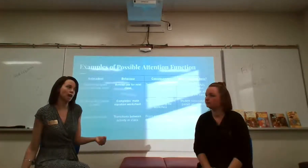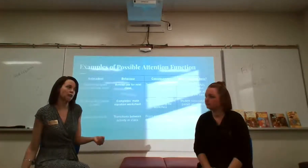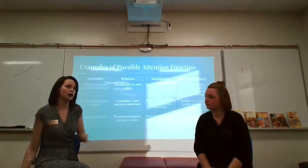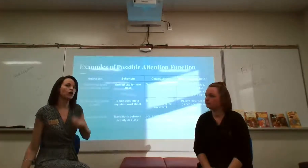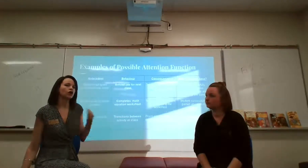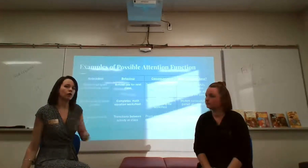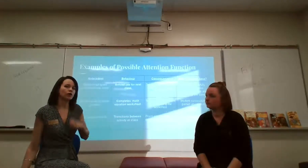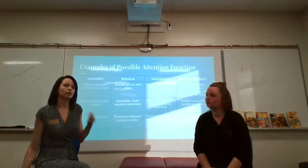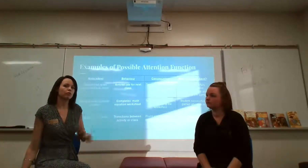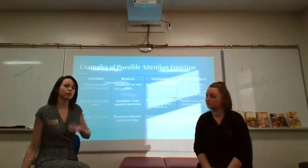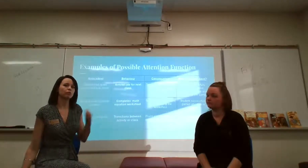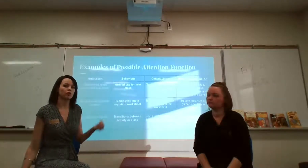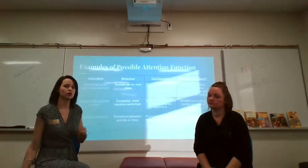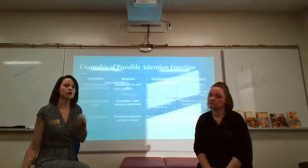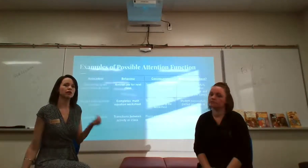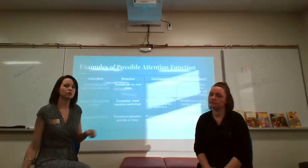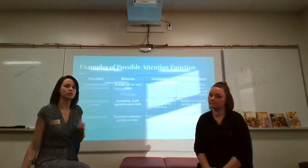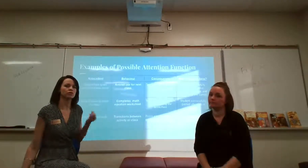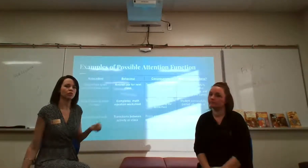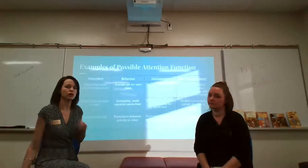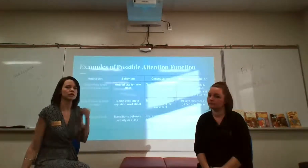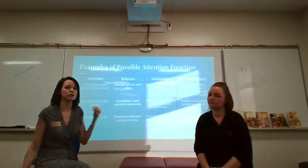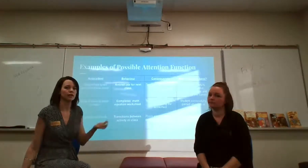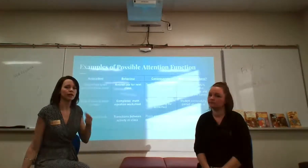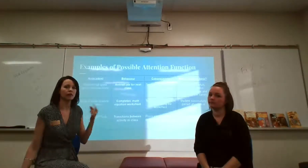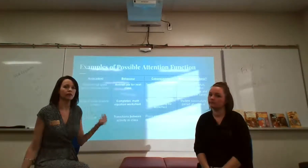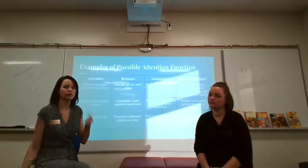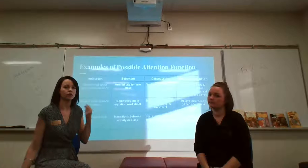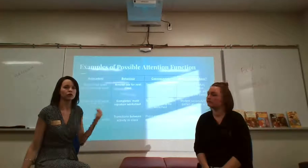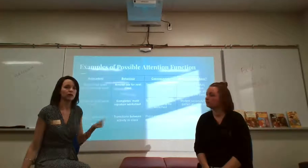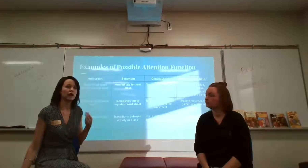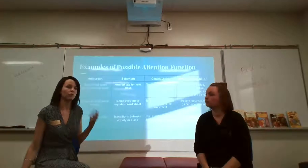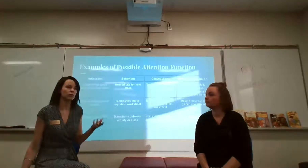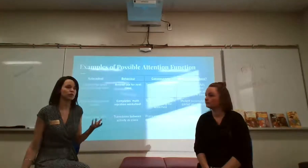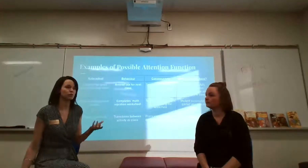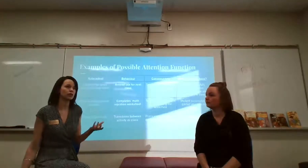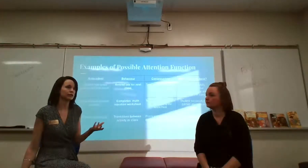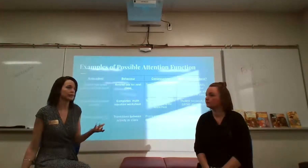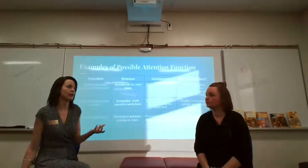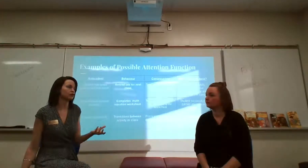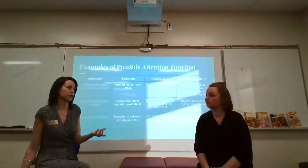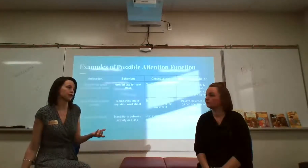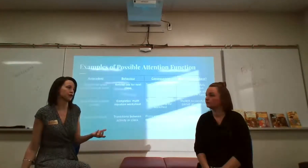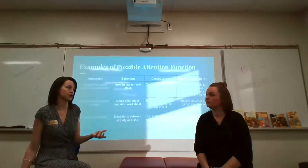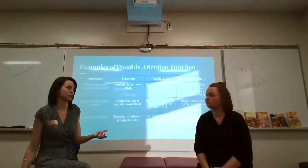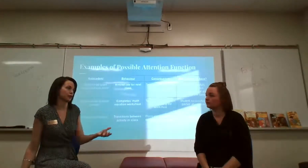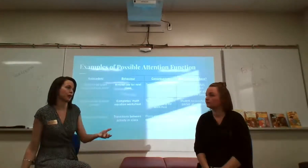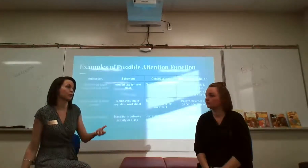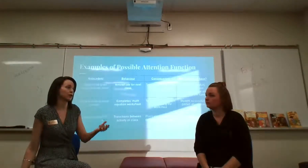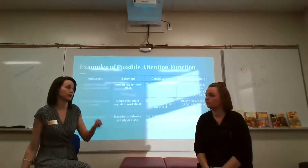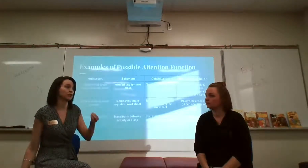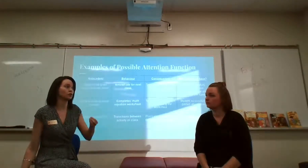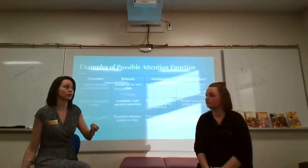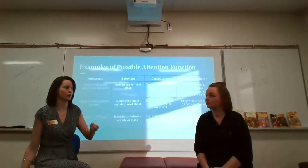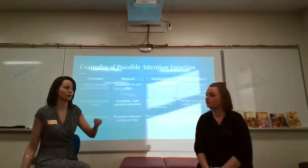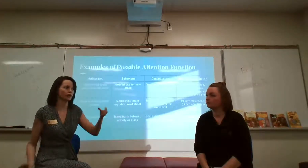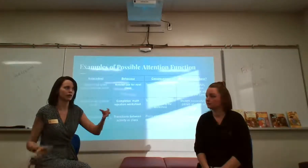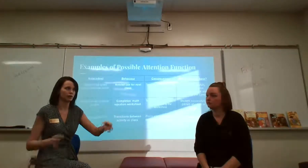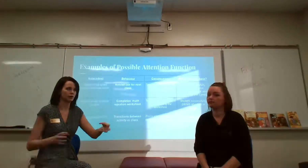priming, going through the process with support to get that reinforcement. And it's really a staff training issue at that point to make sure that they're giving